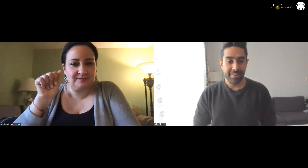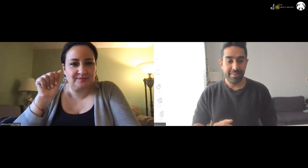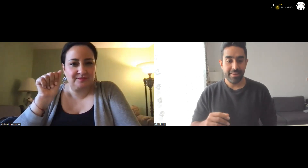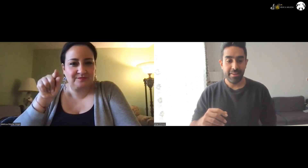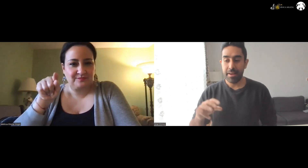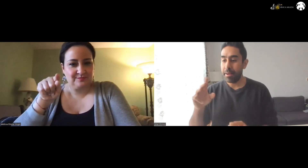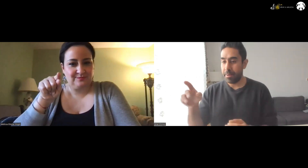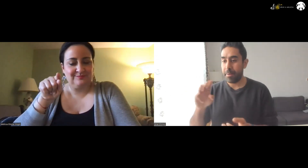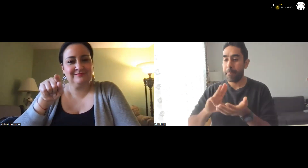So Misha,